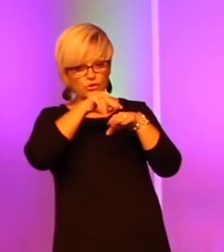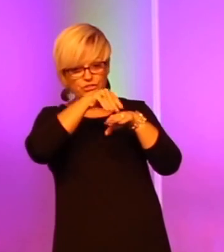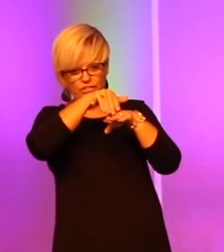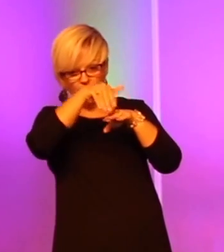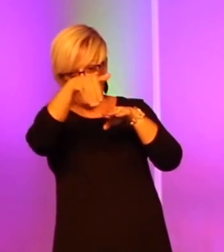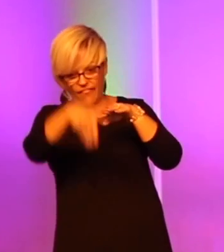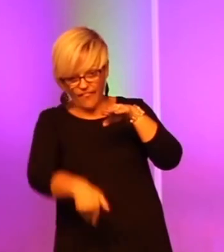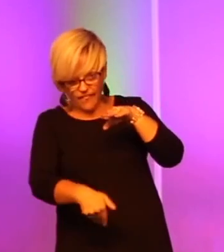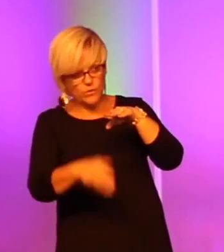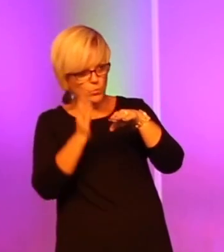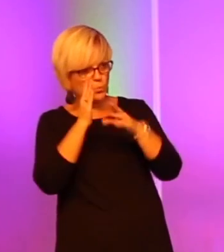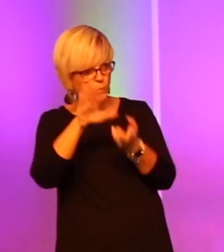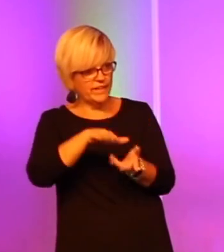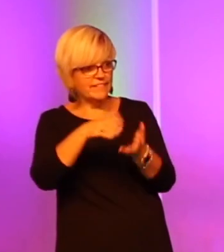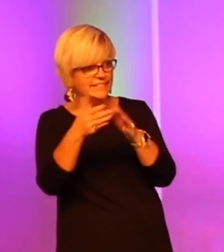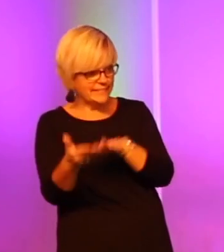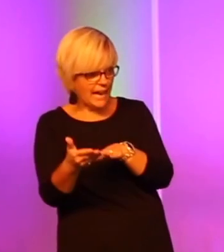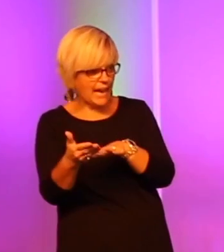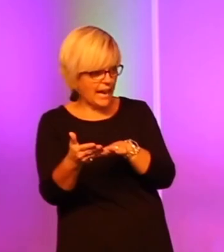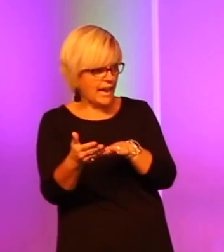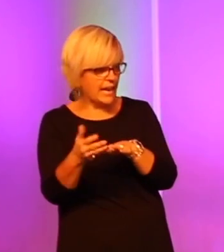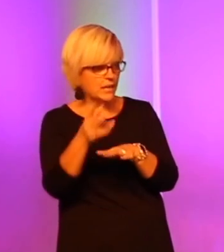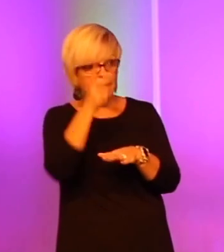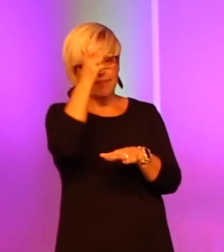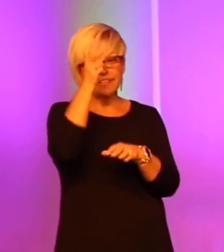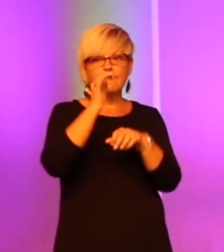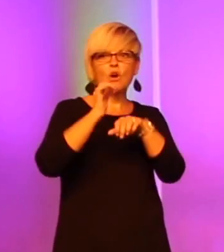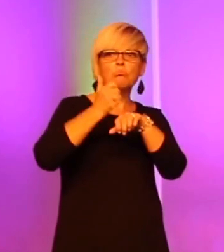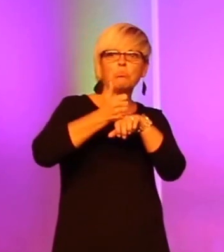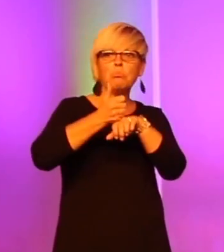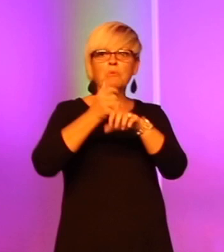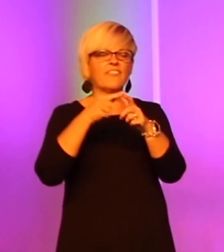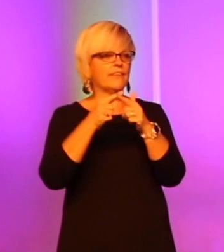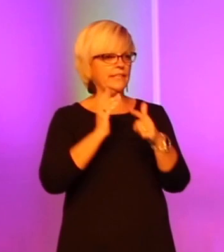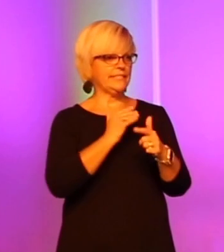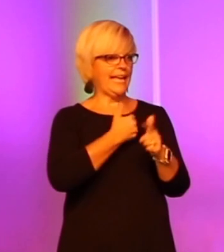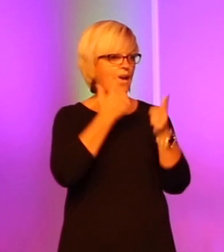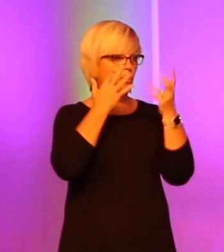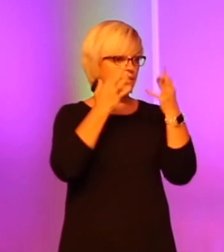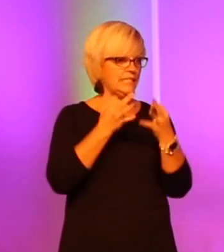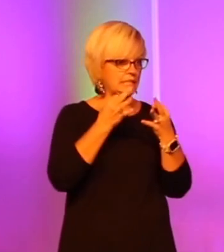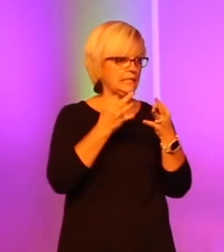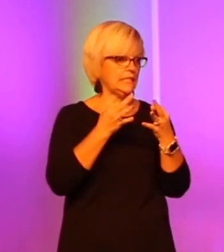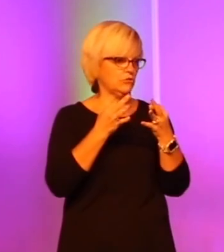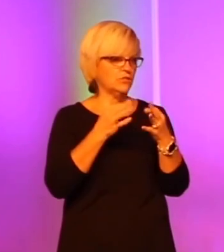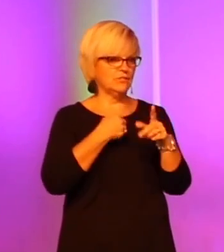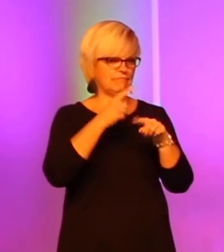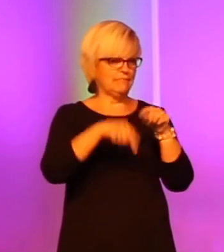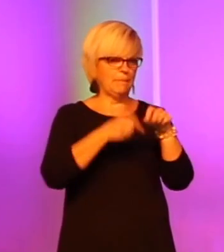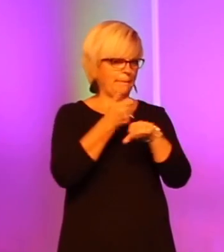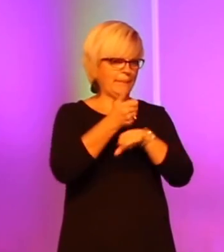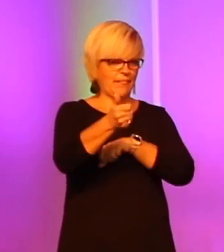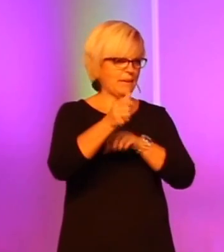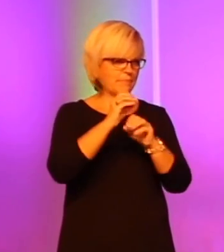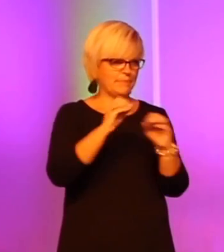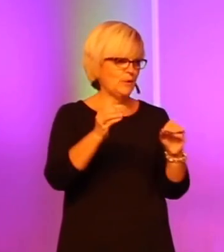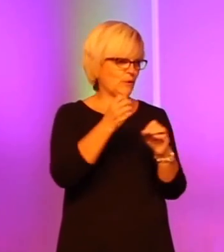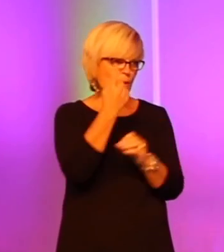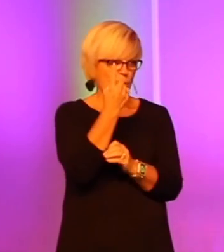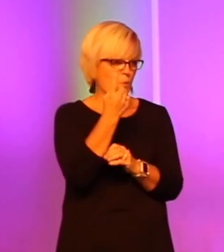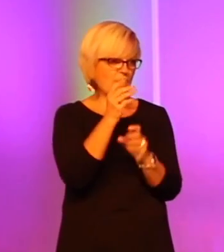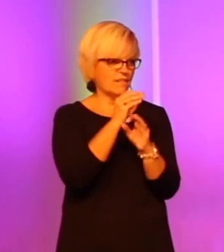off the edge. But yet he just sets it up, and then it's up to us to make those decisions. We can't blame anyone or